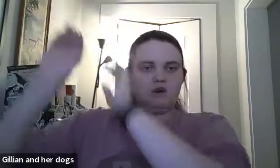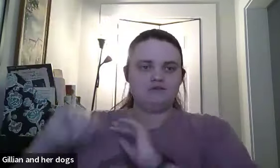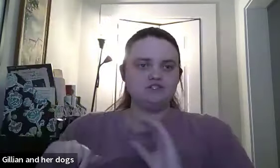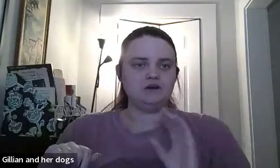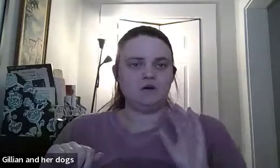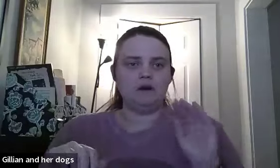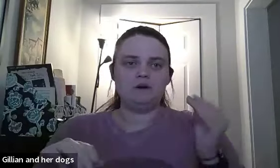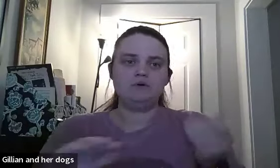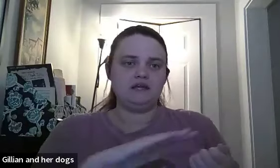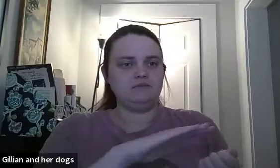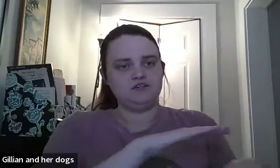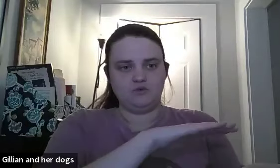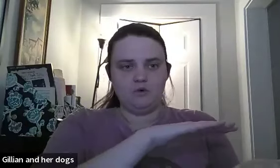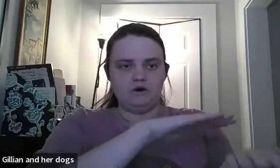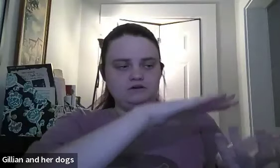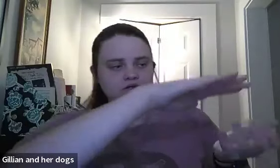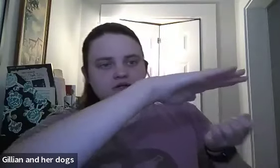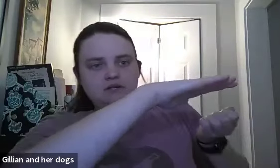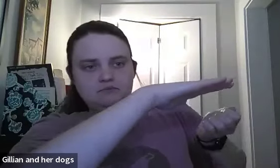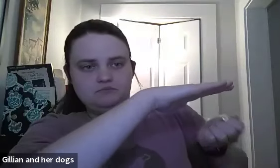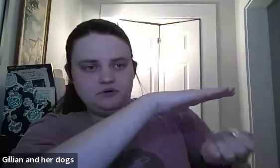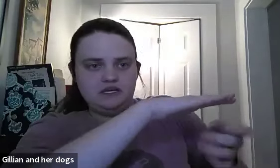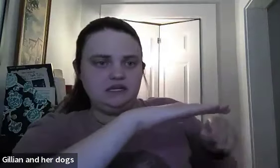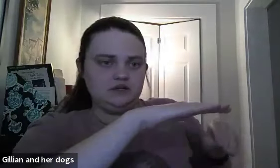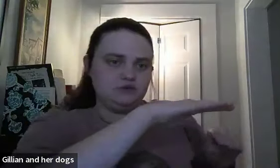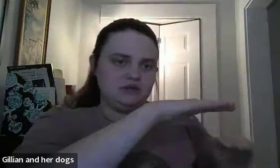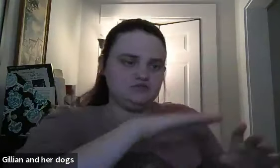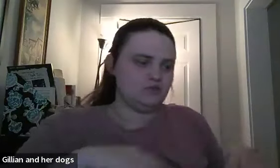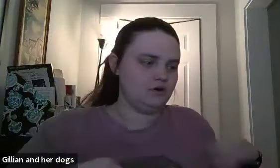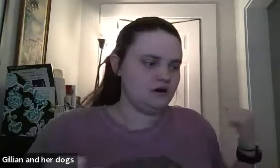it wherever. So like, oh, I'm going to put it in my drawer, like put it in here, put it in my drawer.